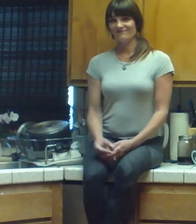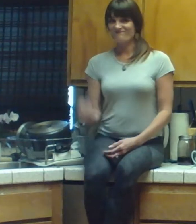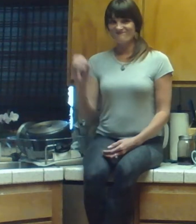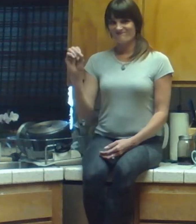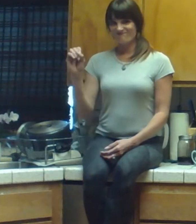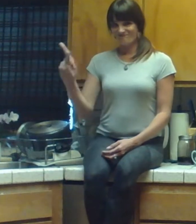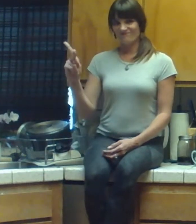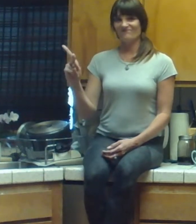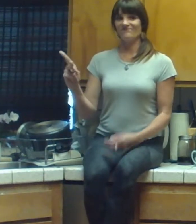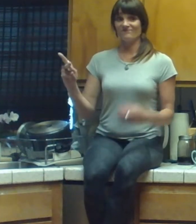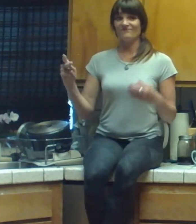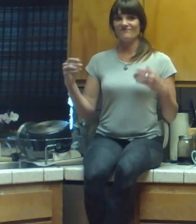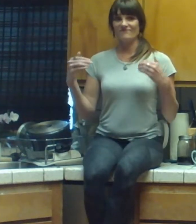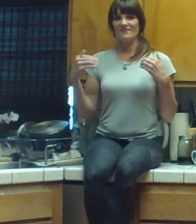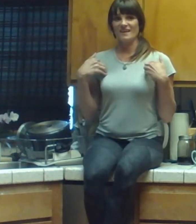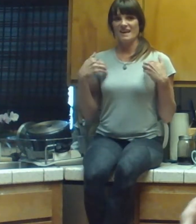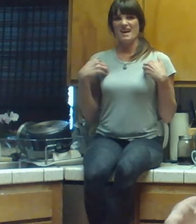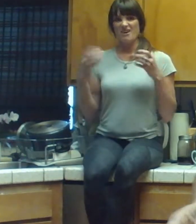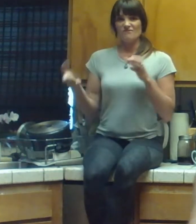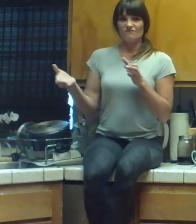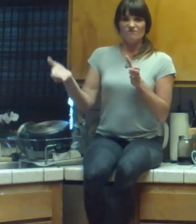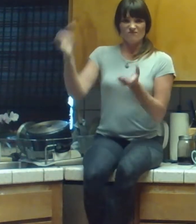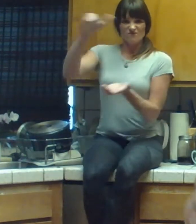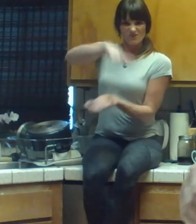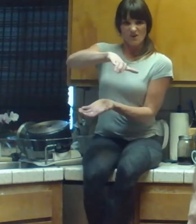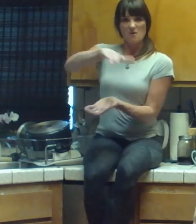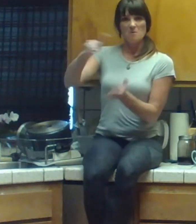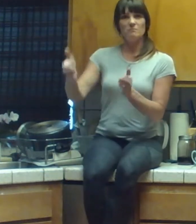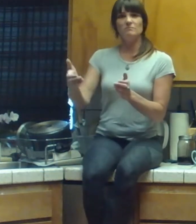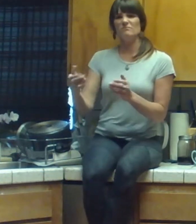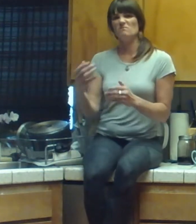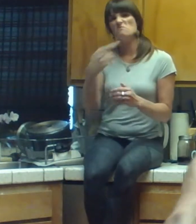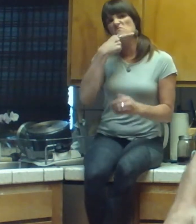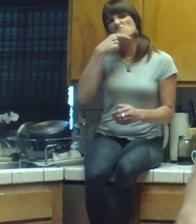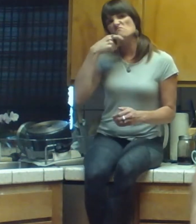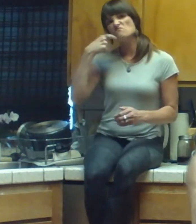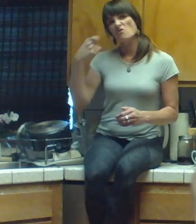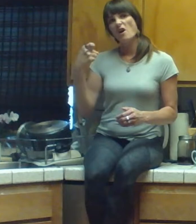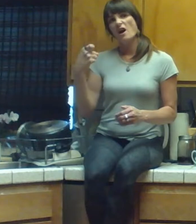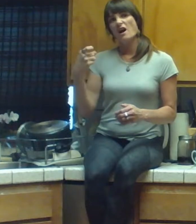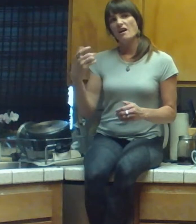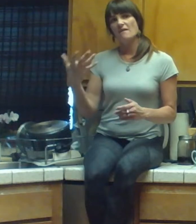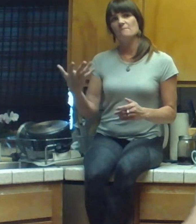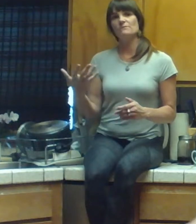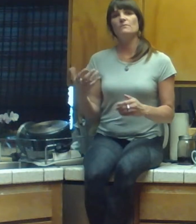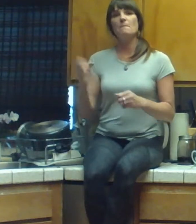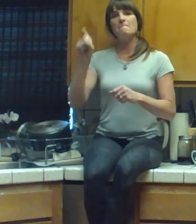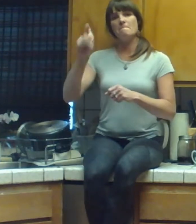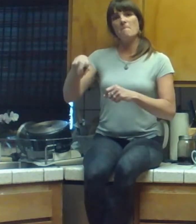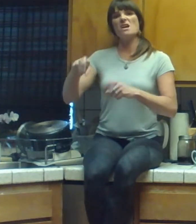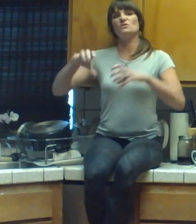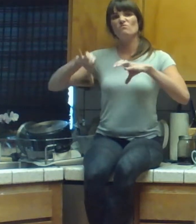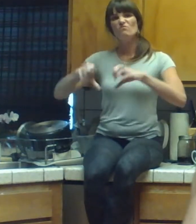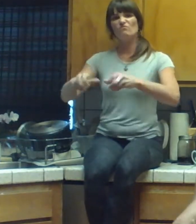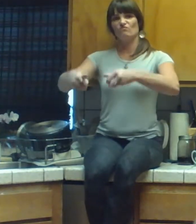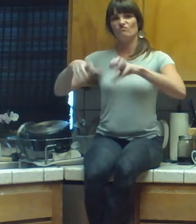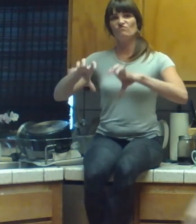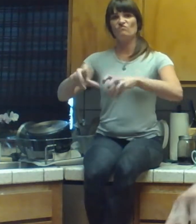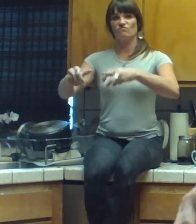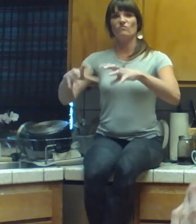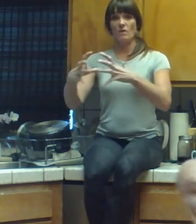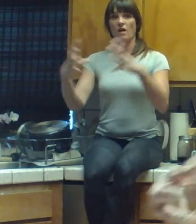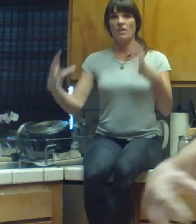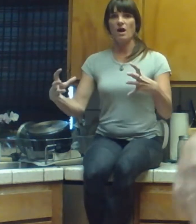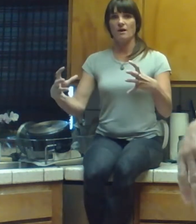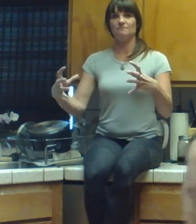Okay, so we got our bread dumped. It's still pretty dry, and I'm going to be working it here.